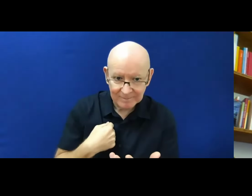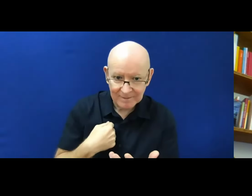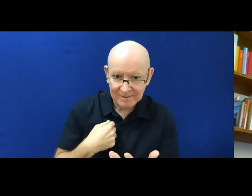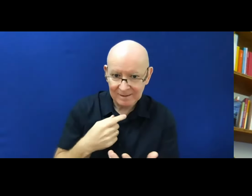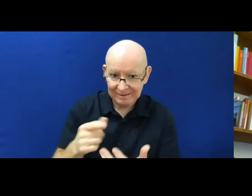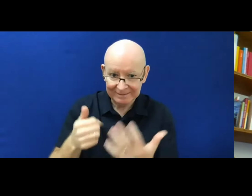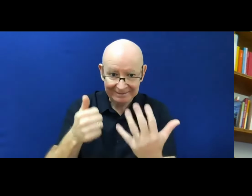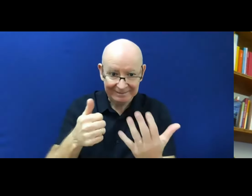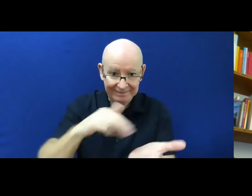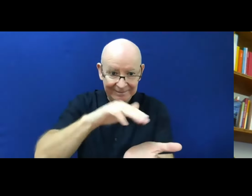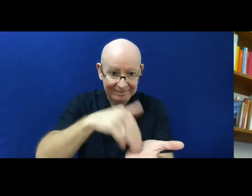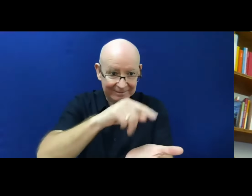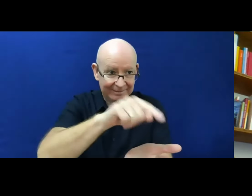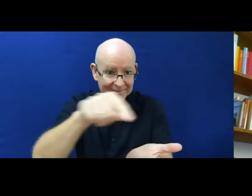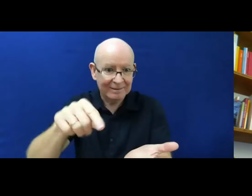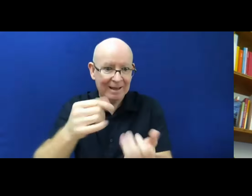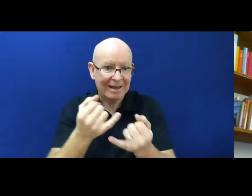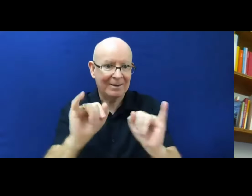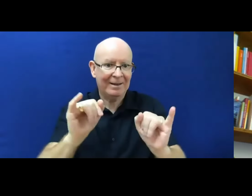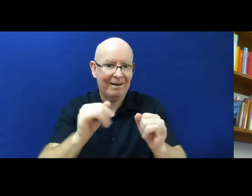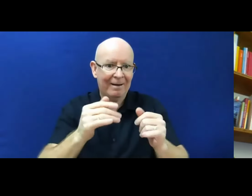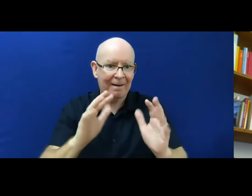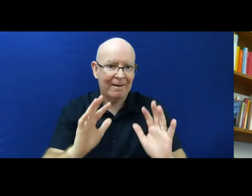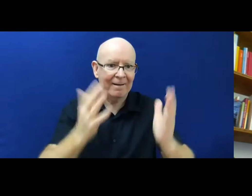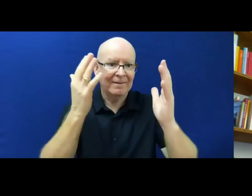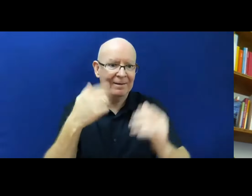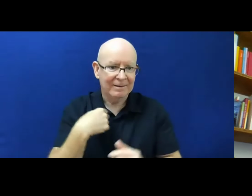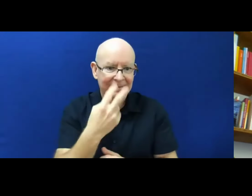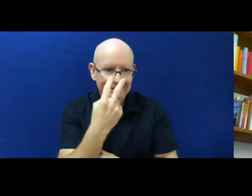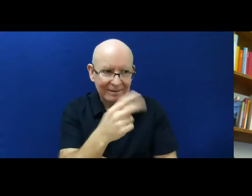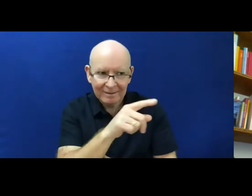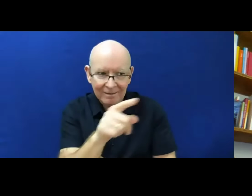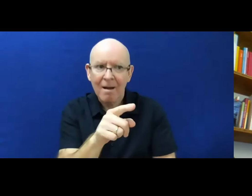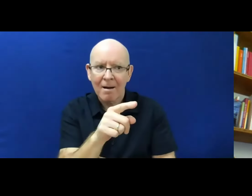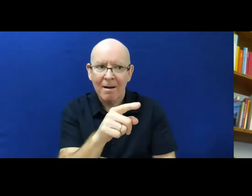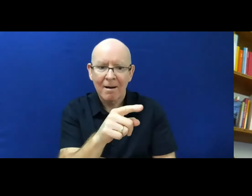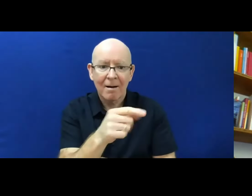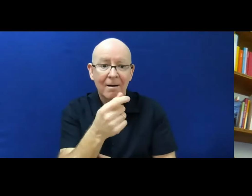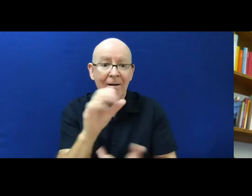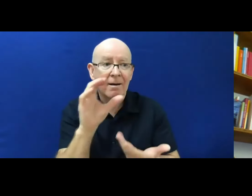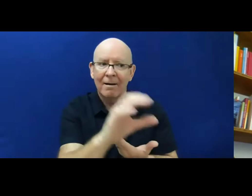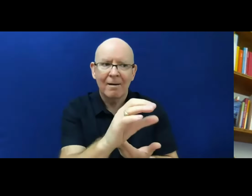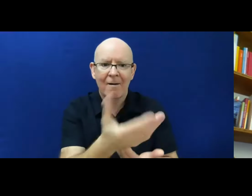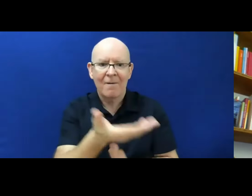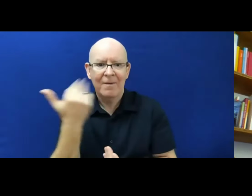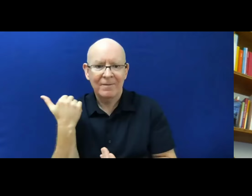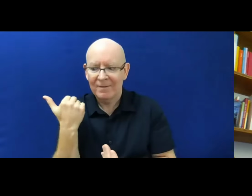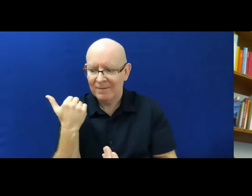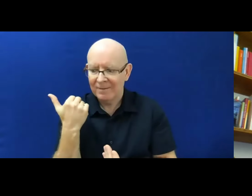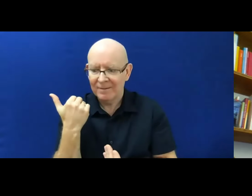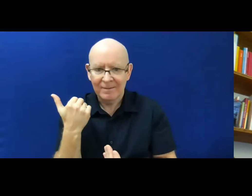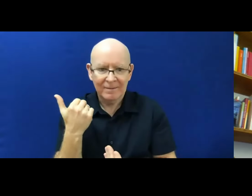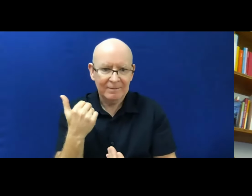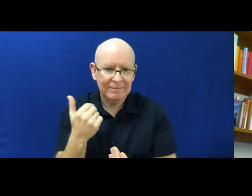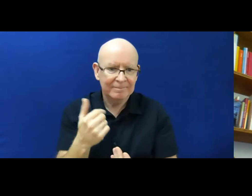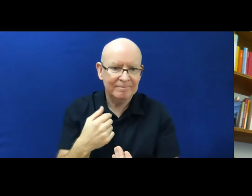taken off funding if we don't have research within the first year. And that was basically, we had 3 months